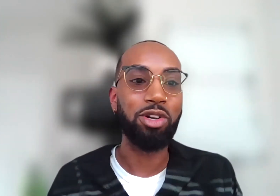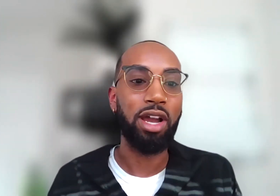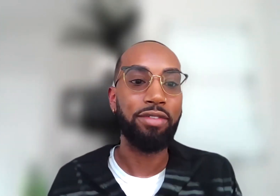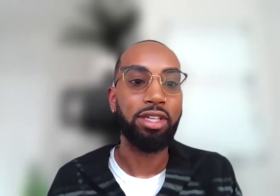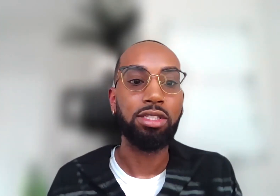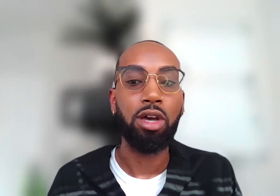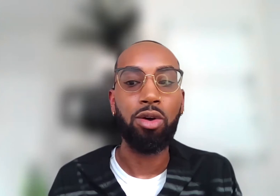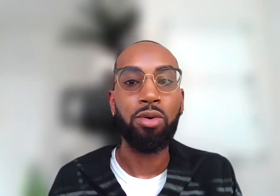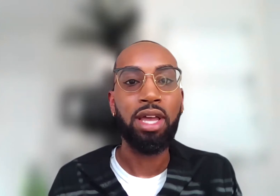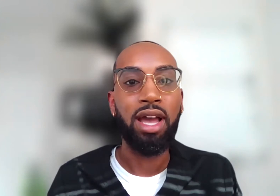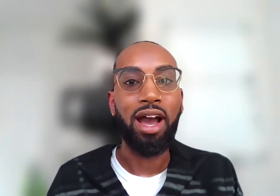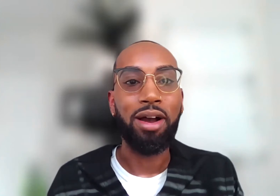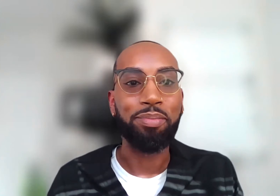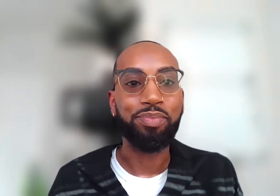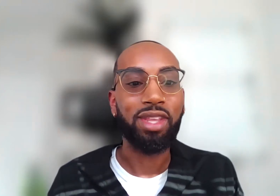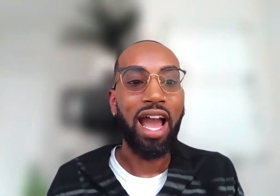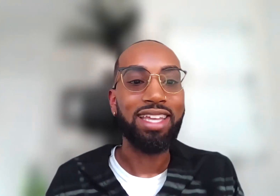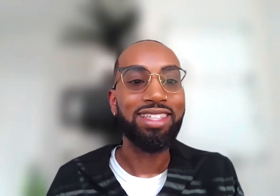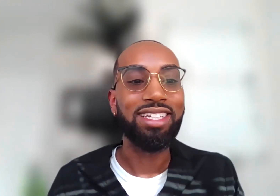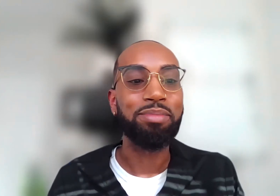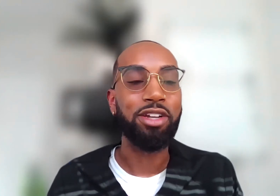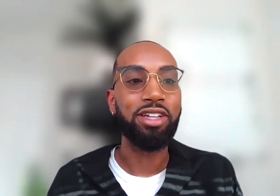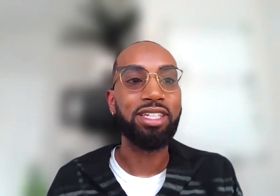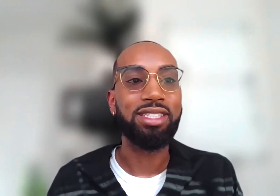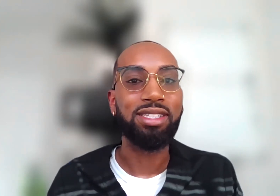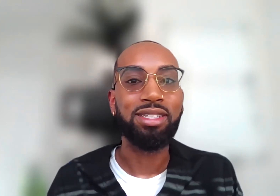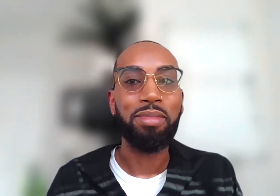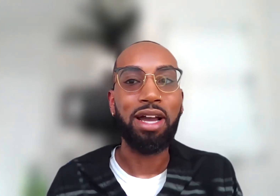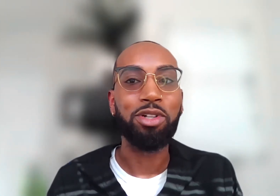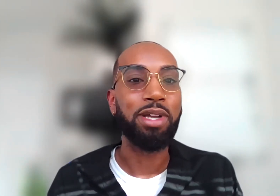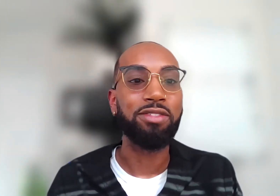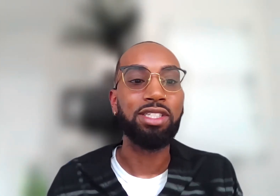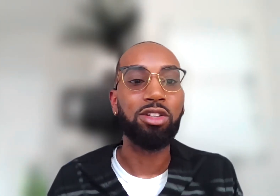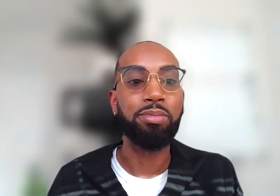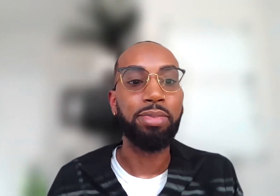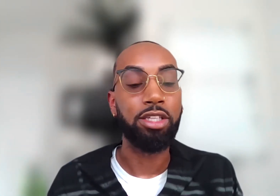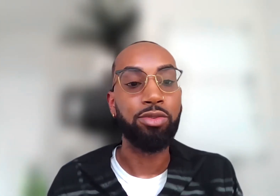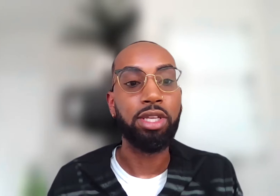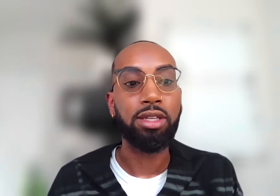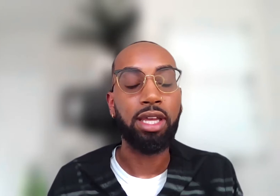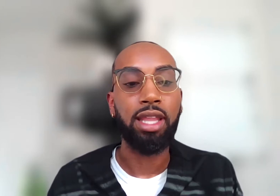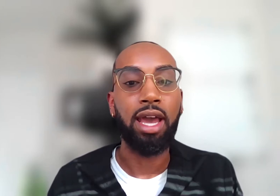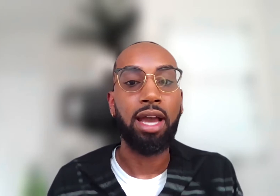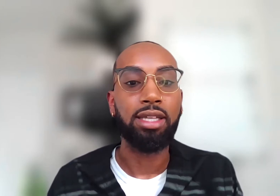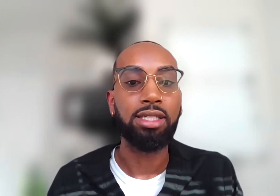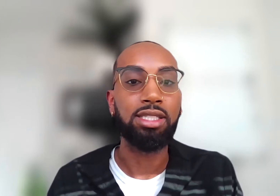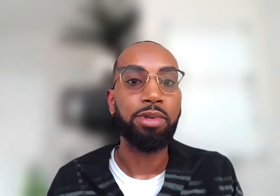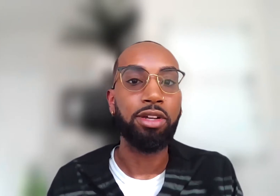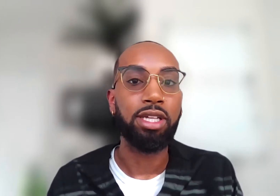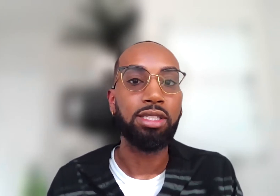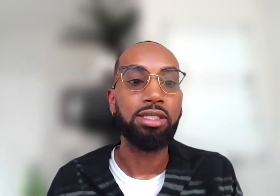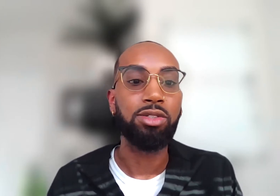different demographic. So I get to experience, my perspective is a little bit unique in that I get